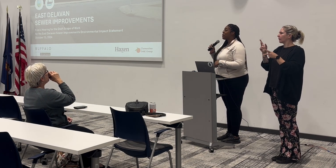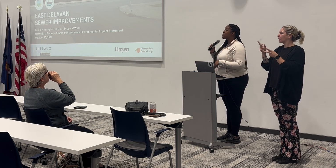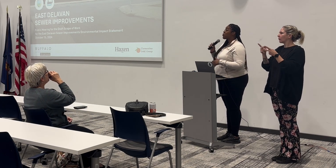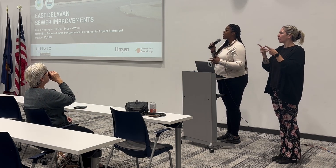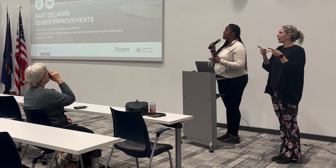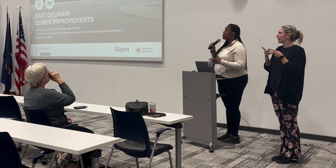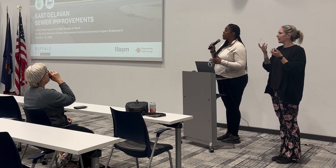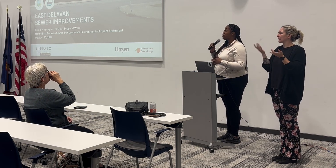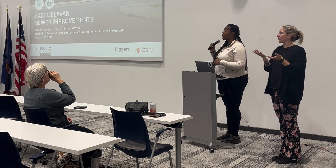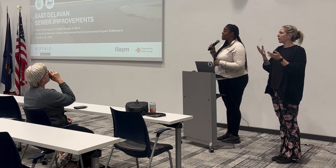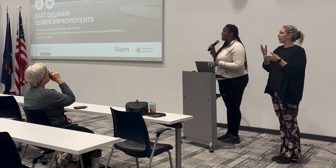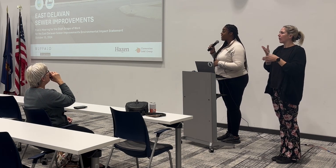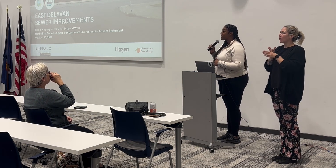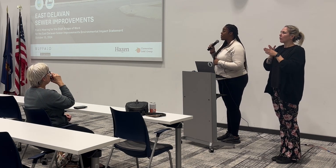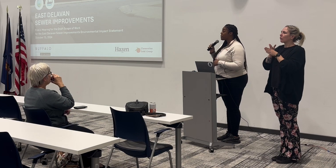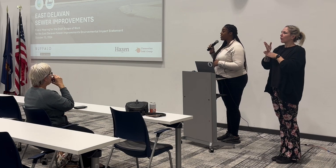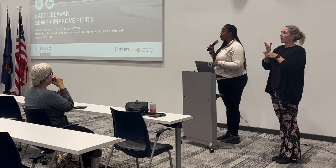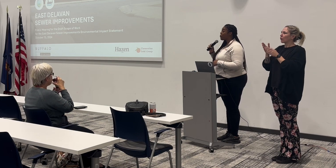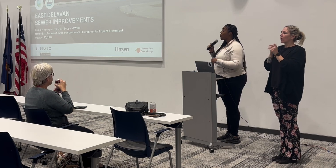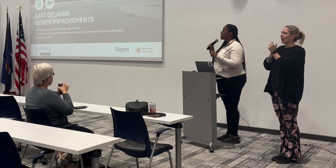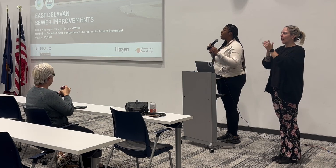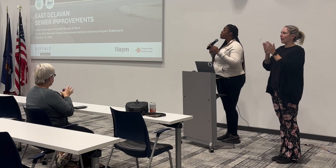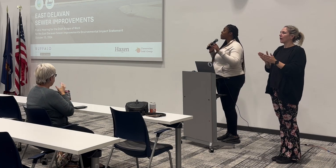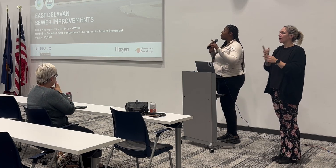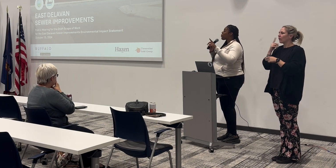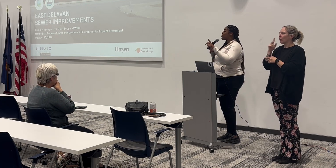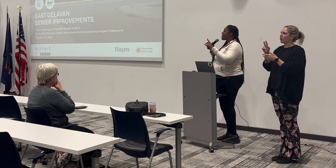the Majority Leader for the New York State Assembly, the